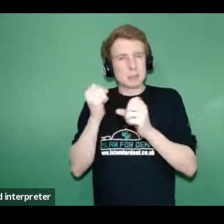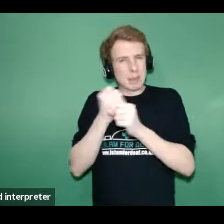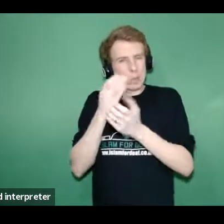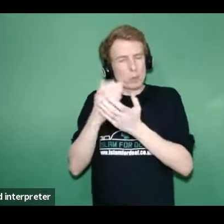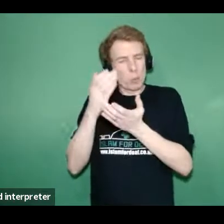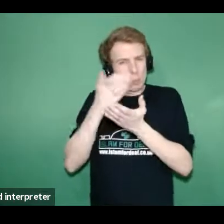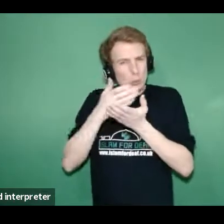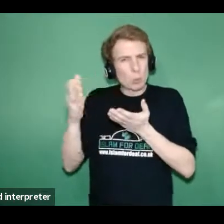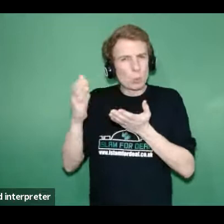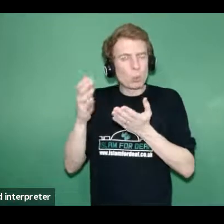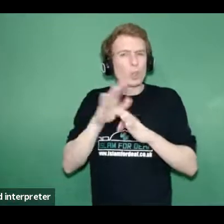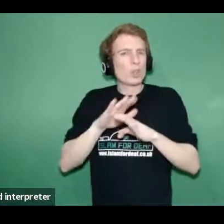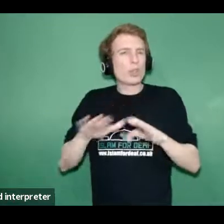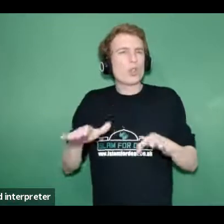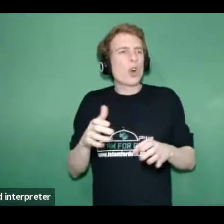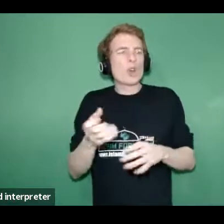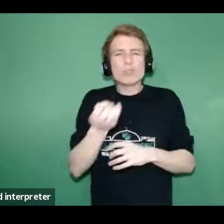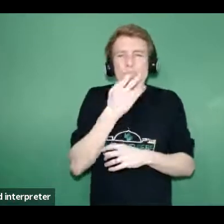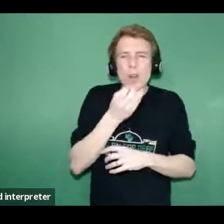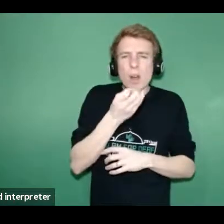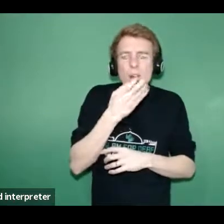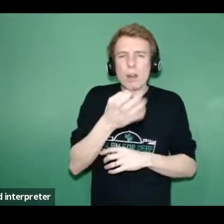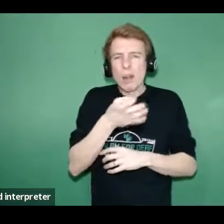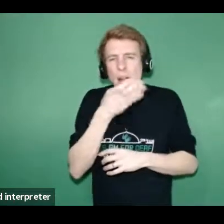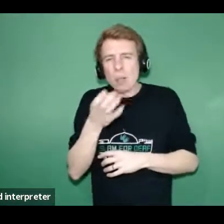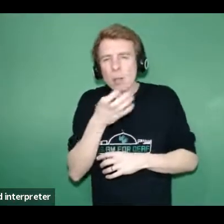with drugs or alcohol.